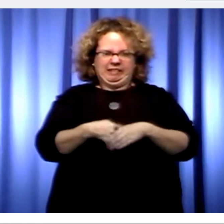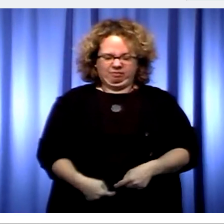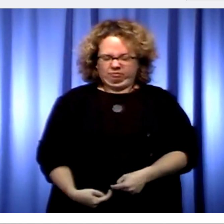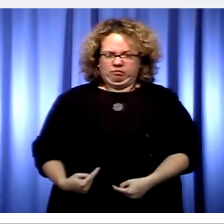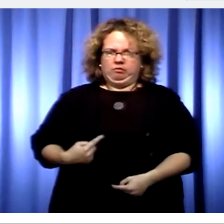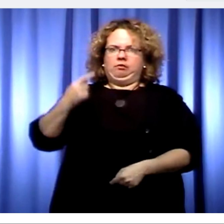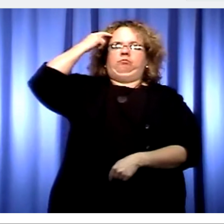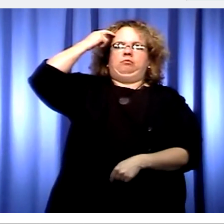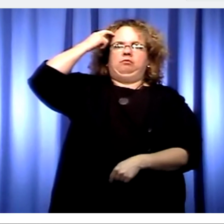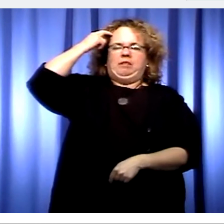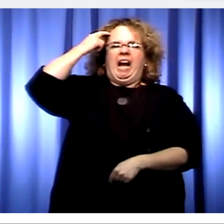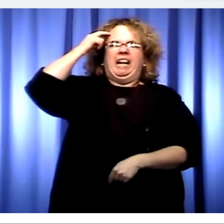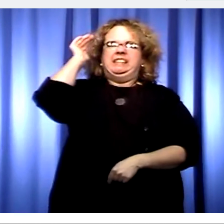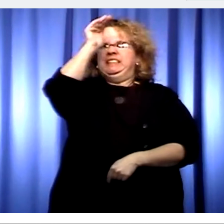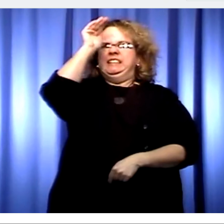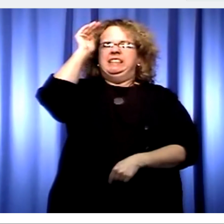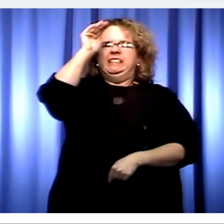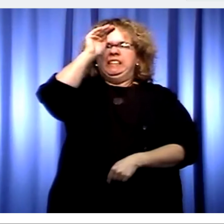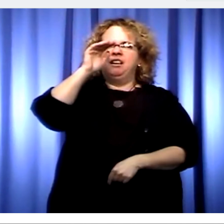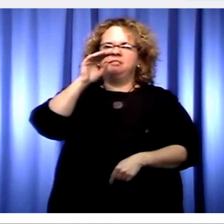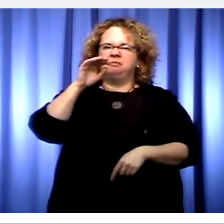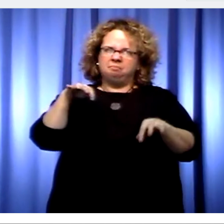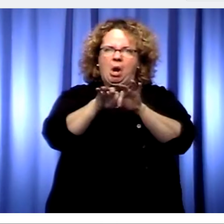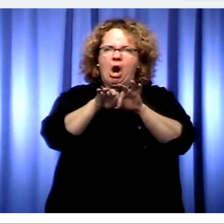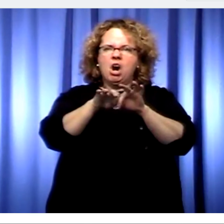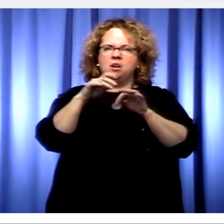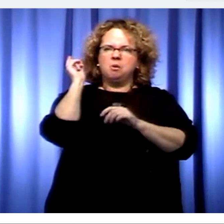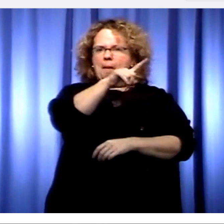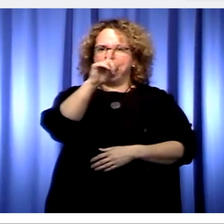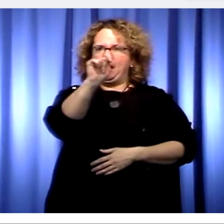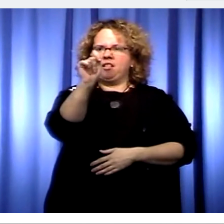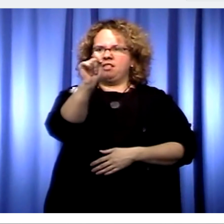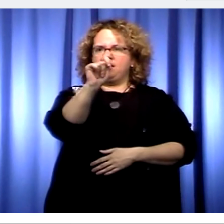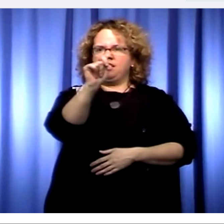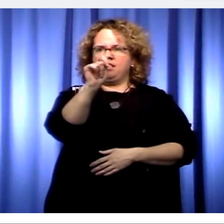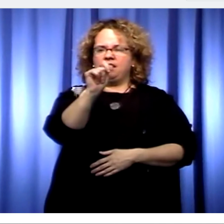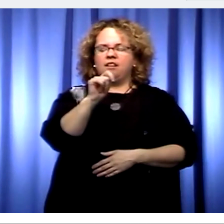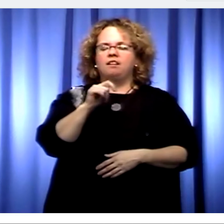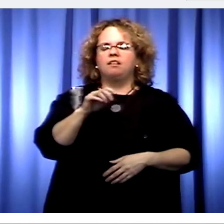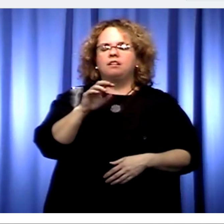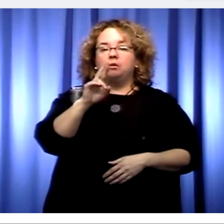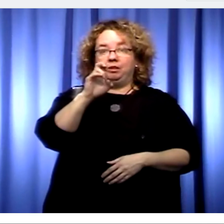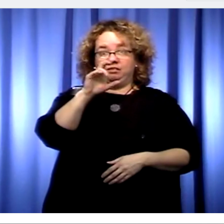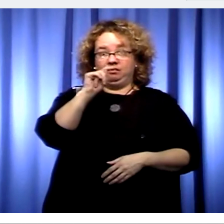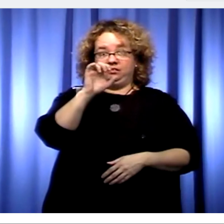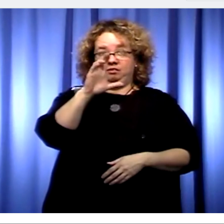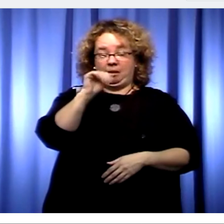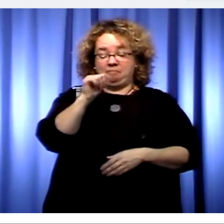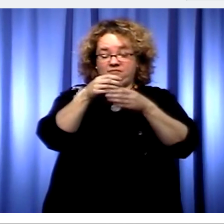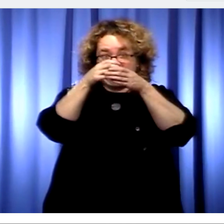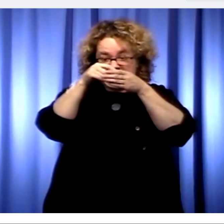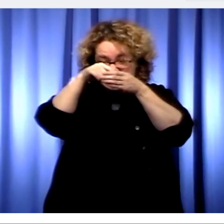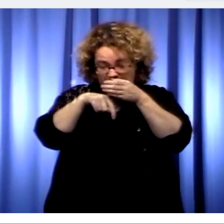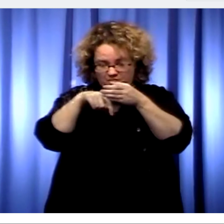you can feel it. There's a signal sent to your brain that lets you know that you need to poop.